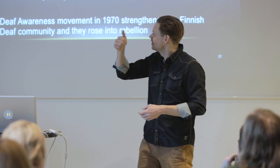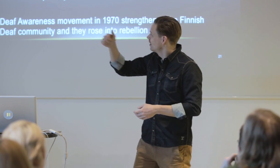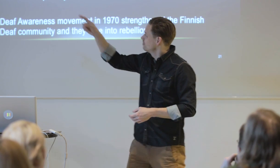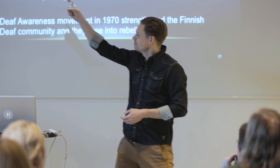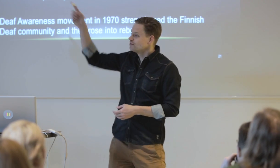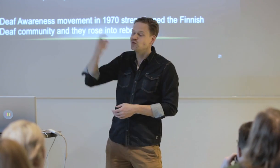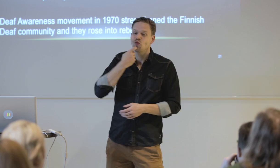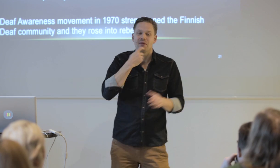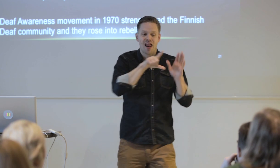in